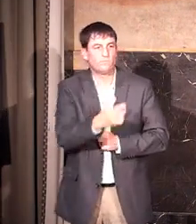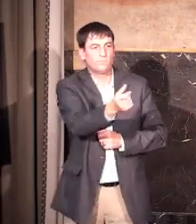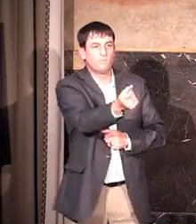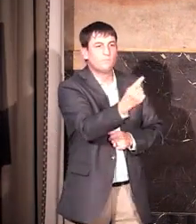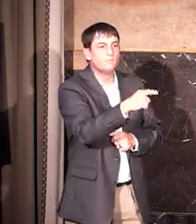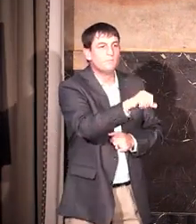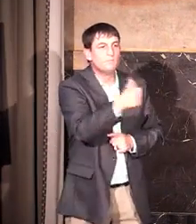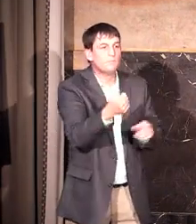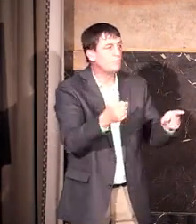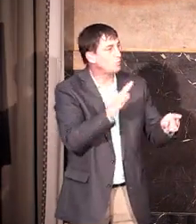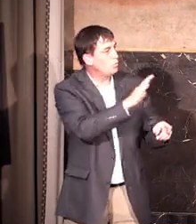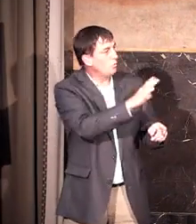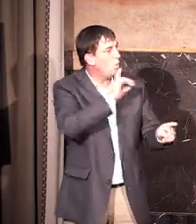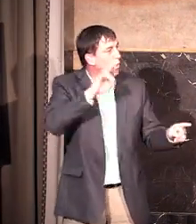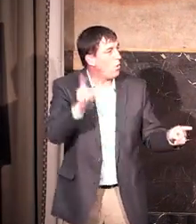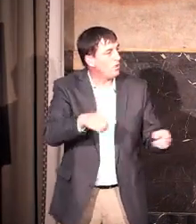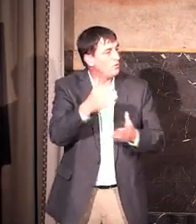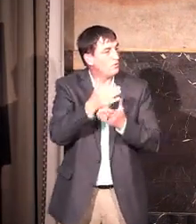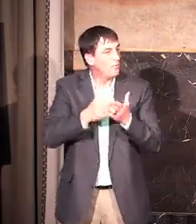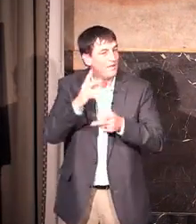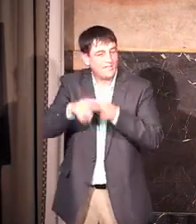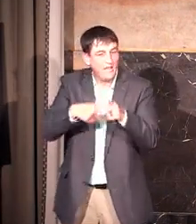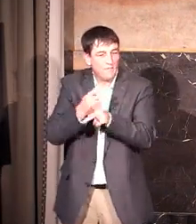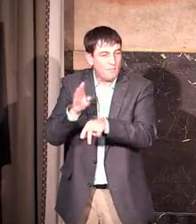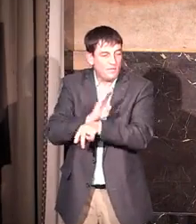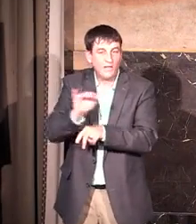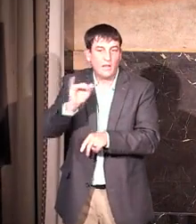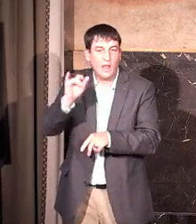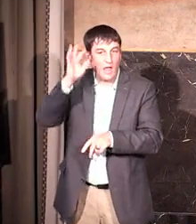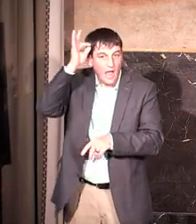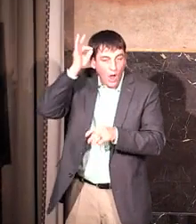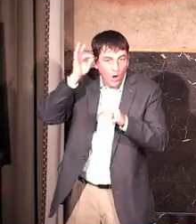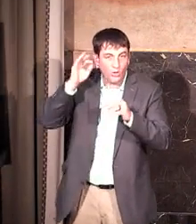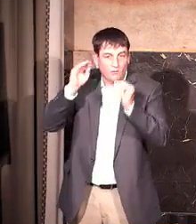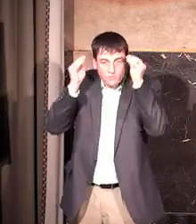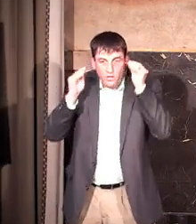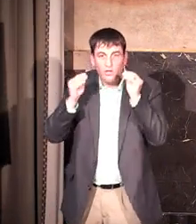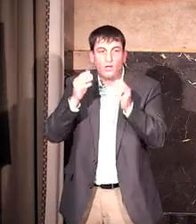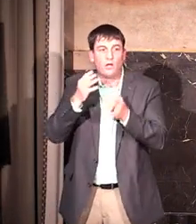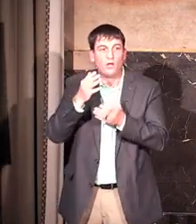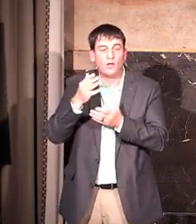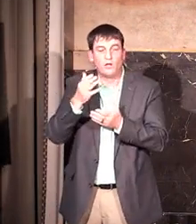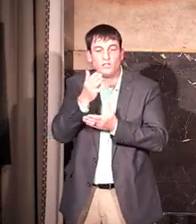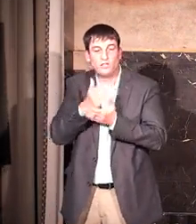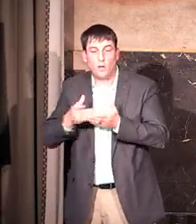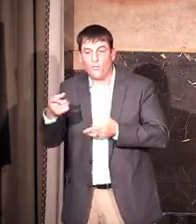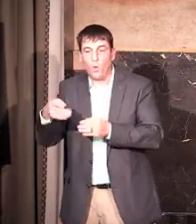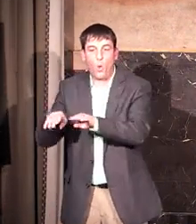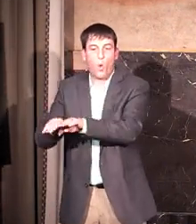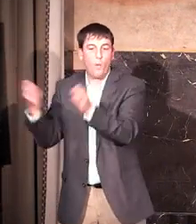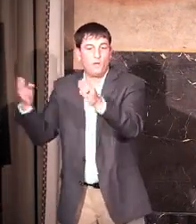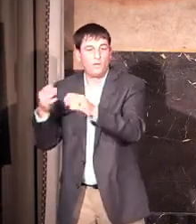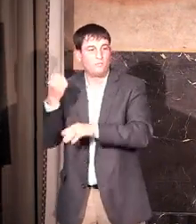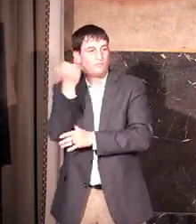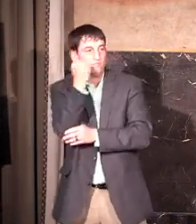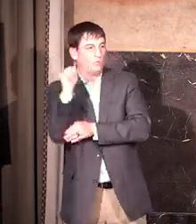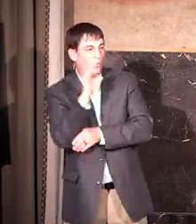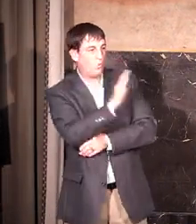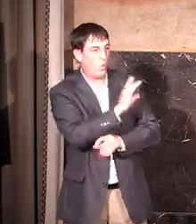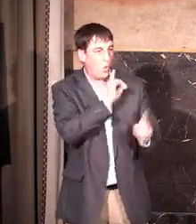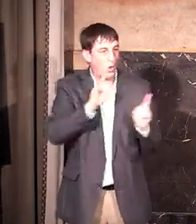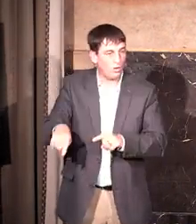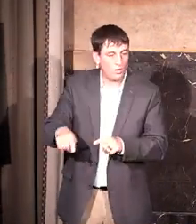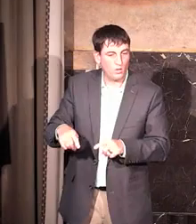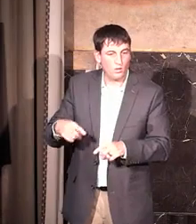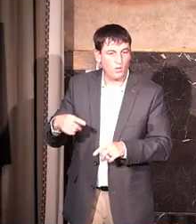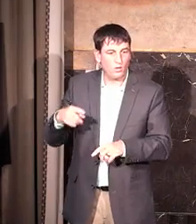down certain types of businesses like gyms and hair salons, but we've seen some of those open up in, I guess, defiance of your order. You said that we can't enforce